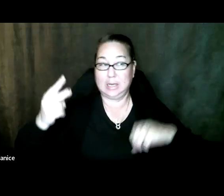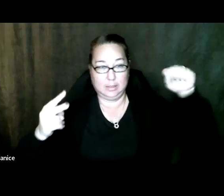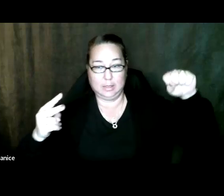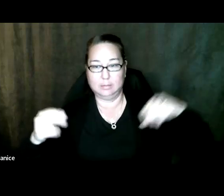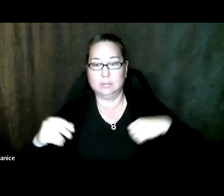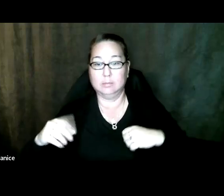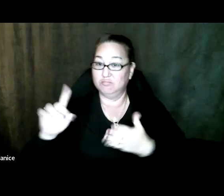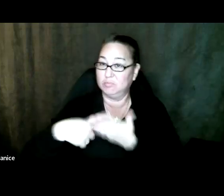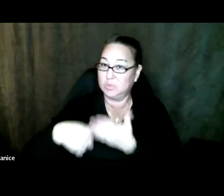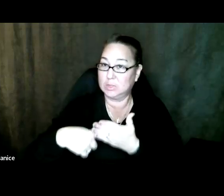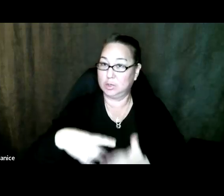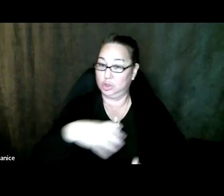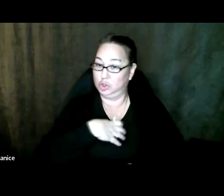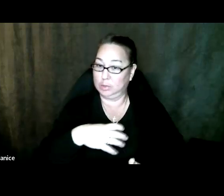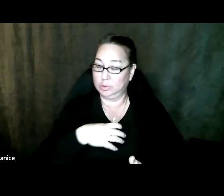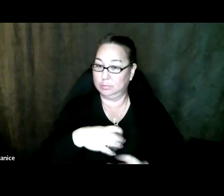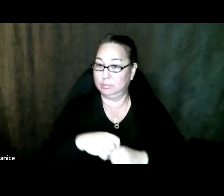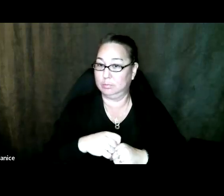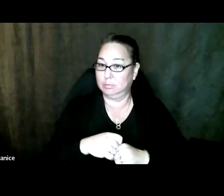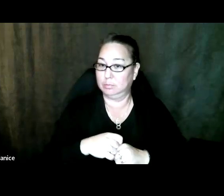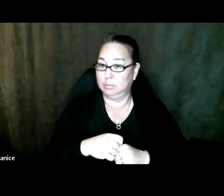Is there any discussion or objection to the motion?